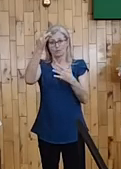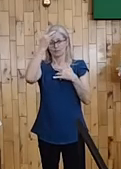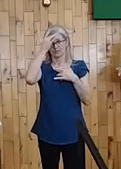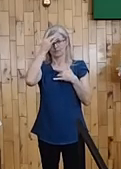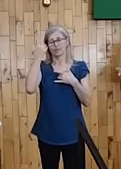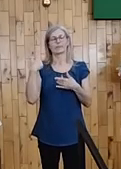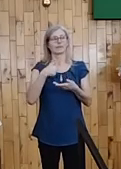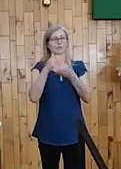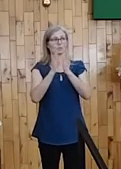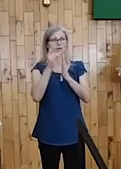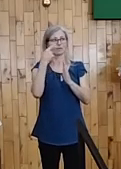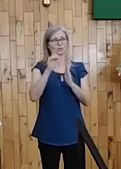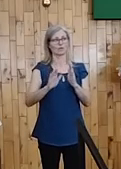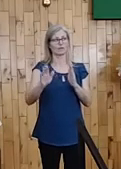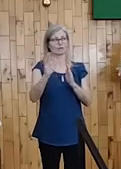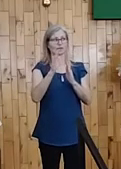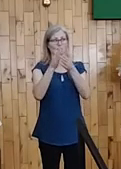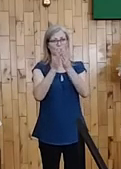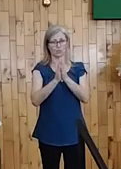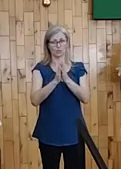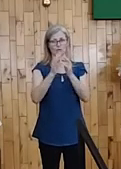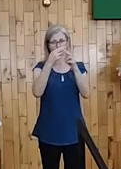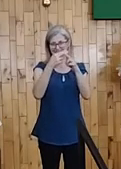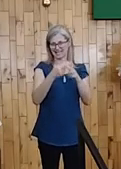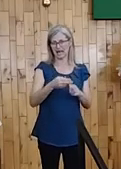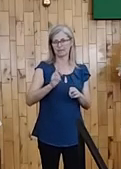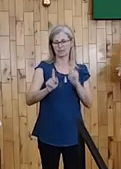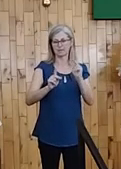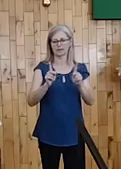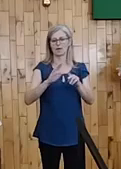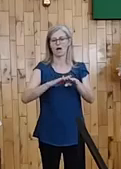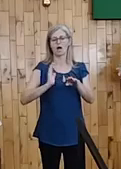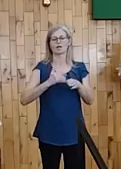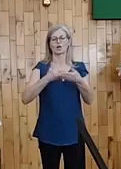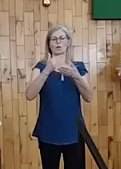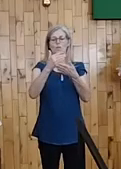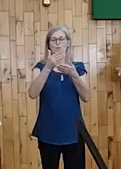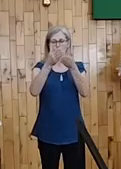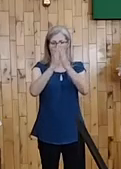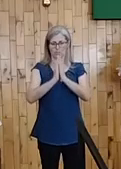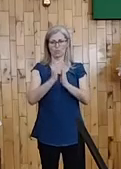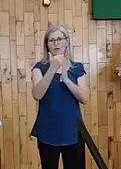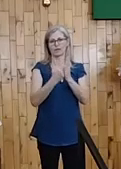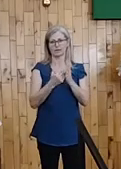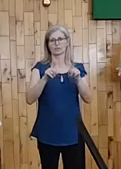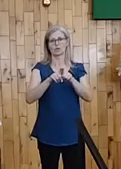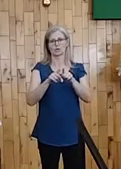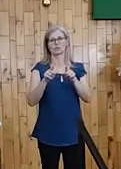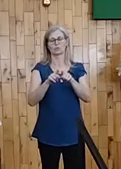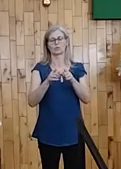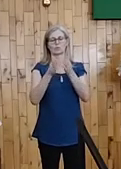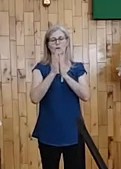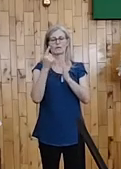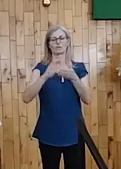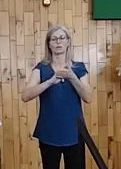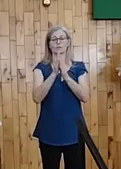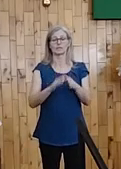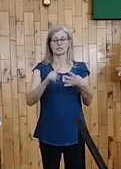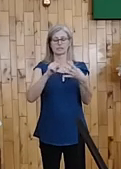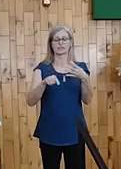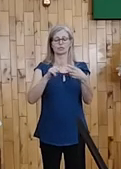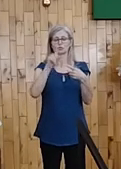We pray for their intentions of those listed in our prayer list. We also pray for peace in Ukraine, Israel, and Gaza, and the